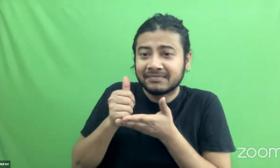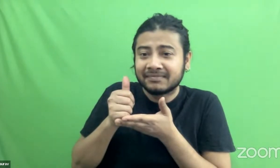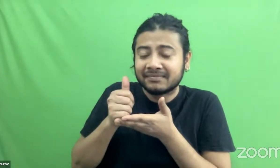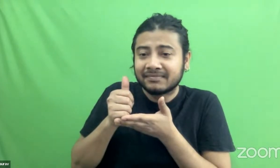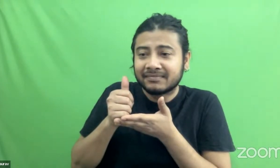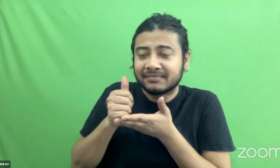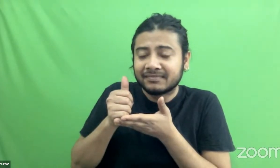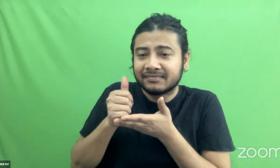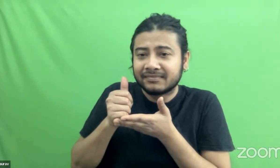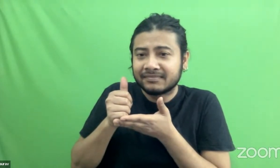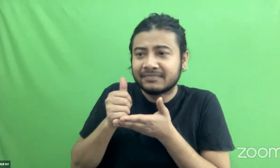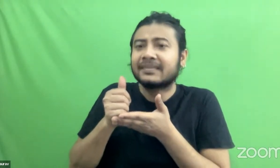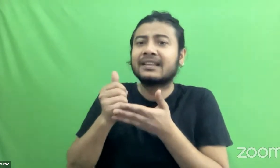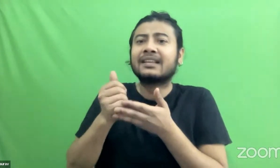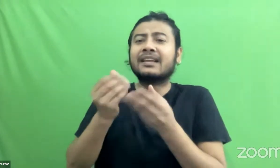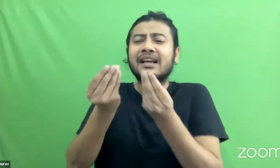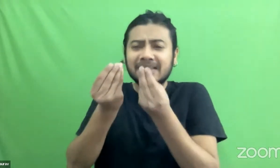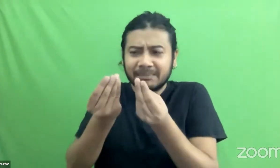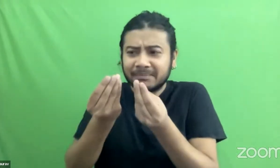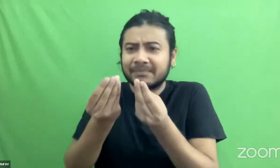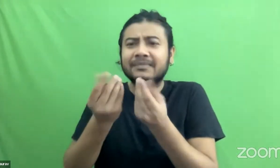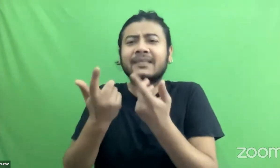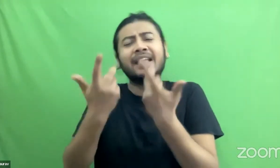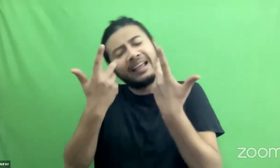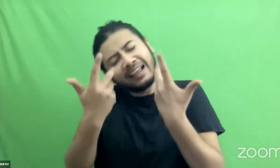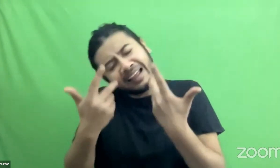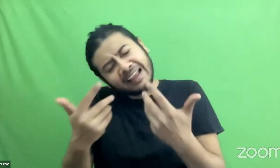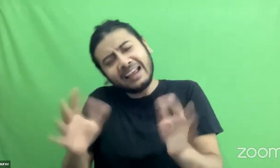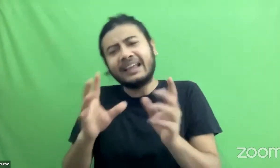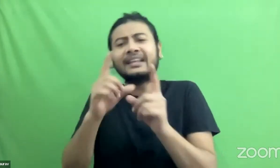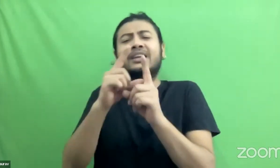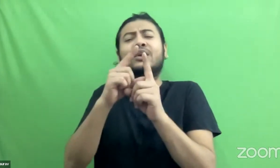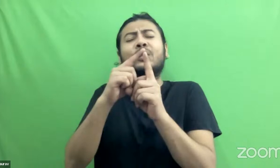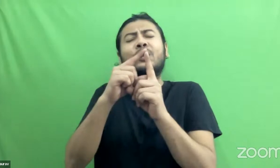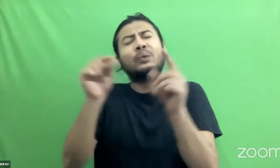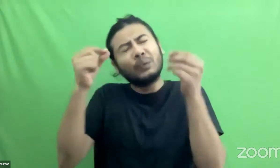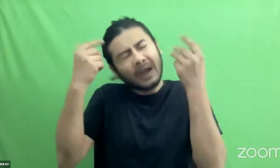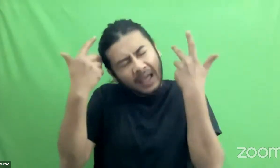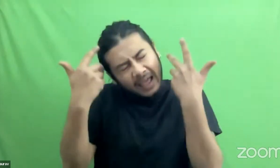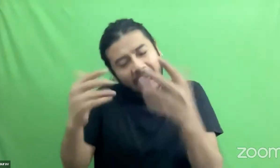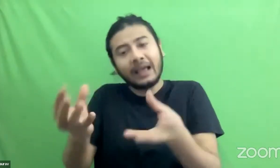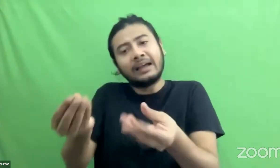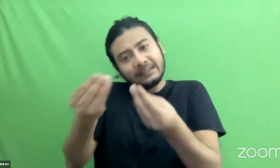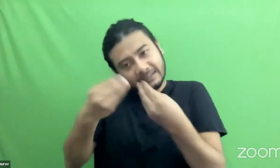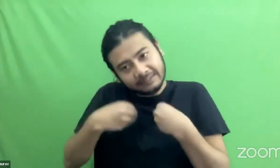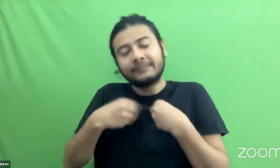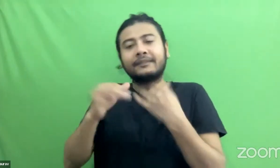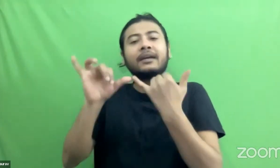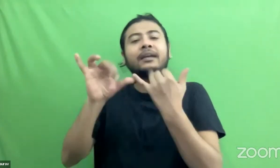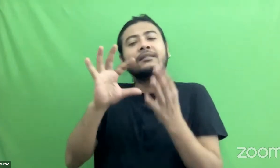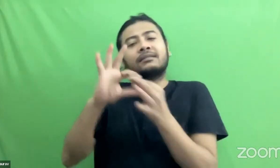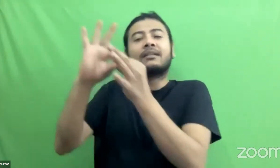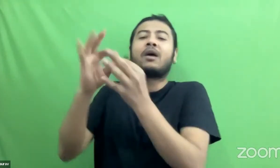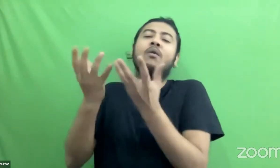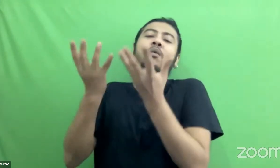some way that I can serve Krishna. And how are we serving Krishna? Like all of you made sketches of